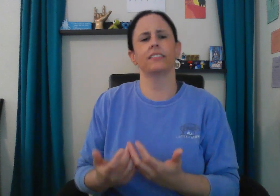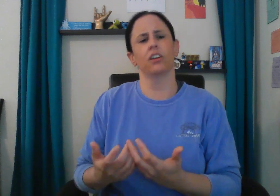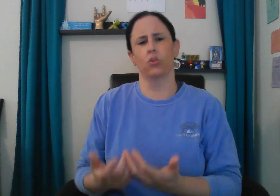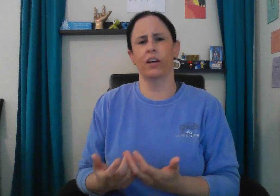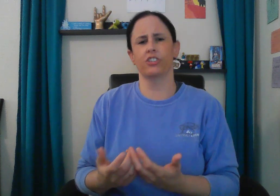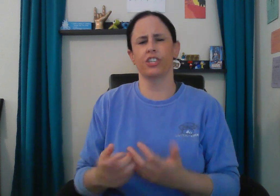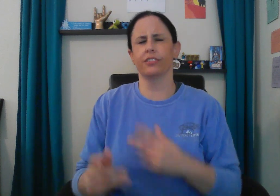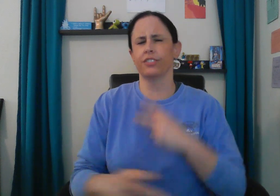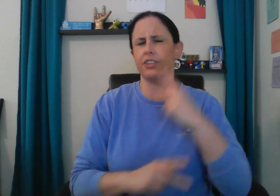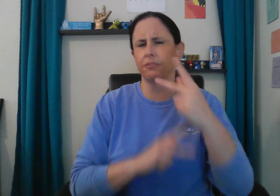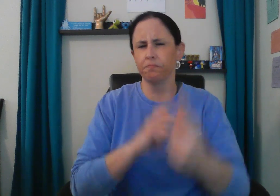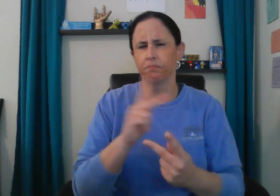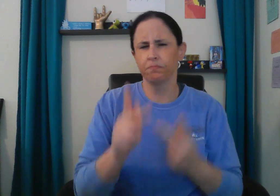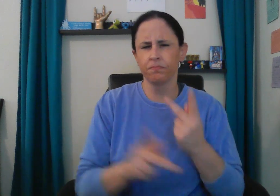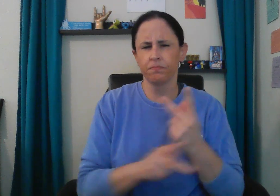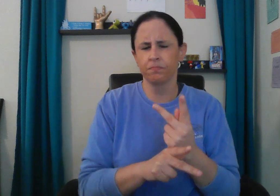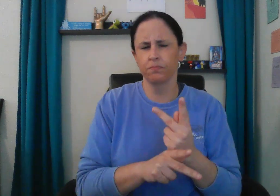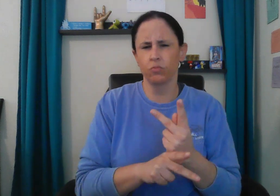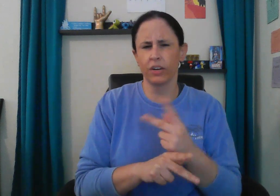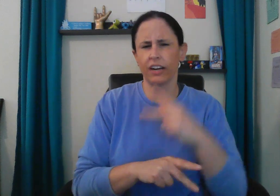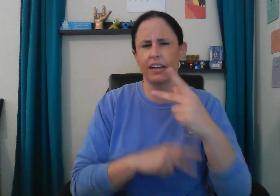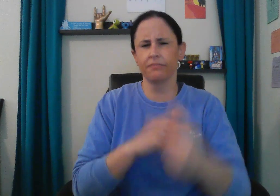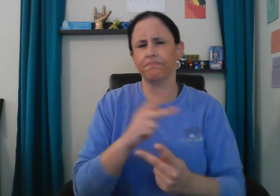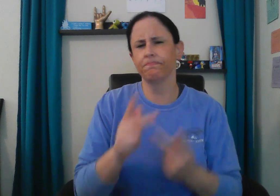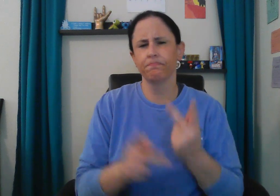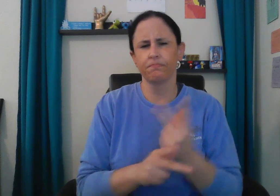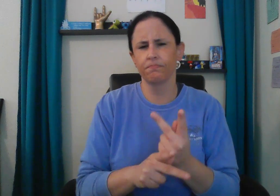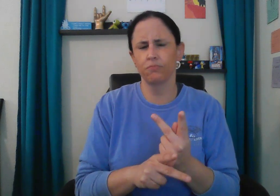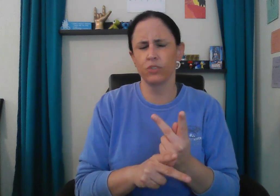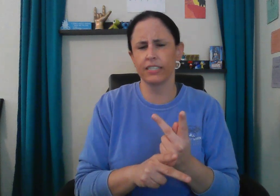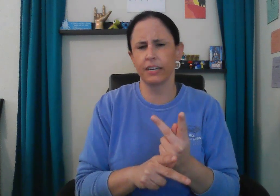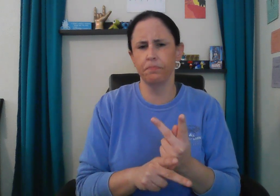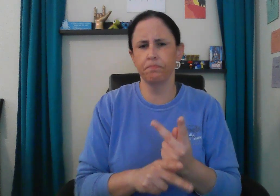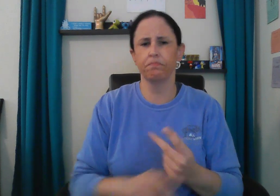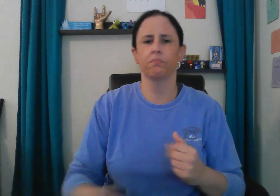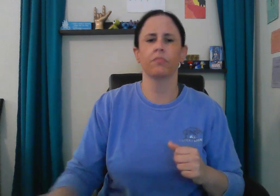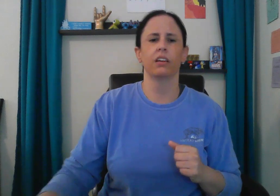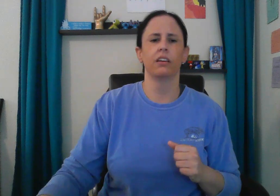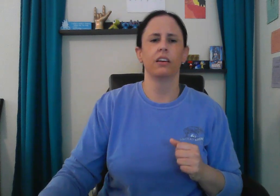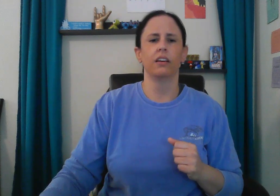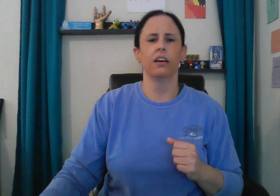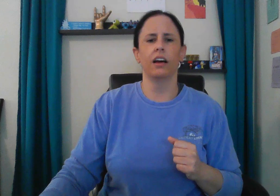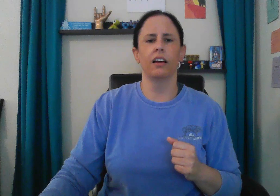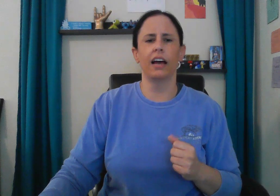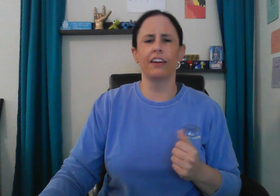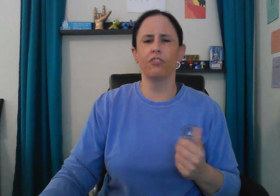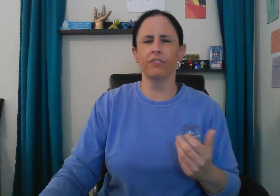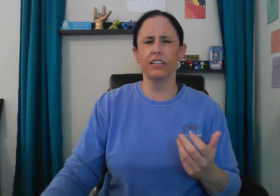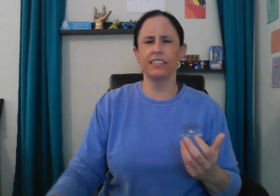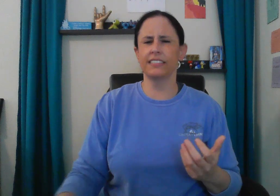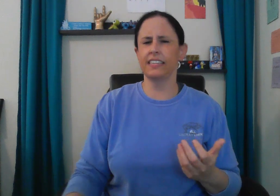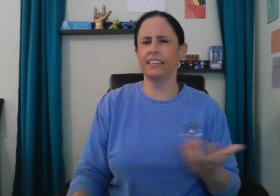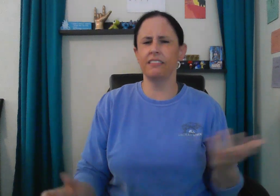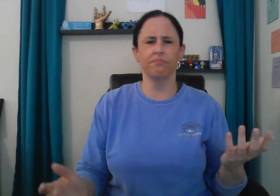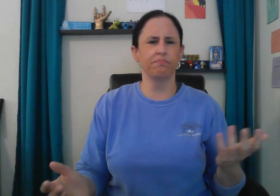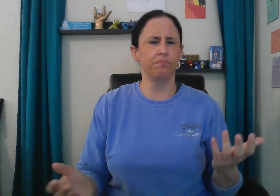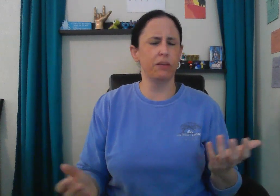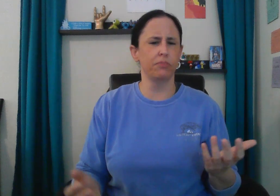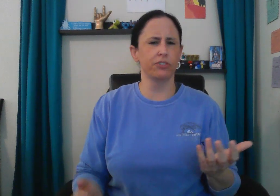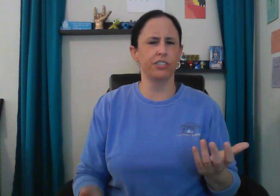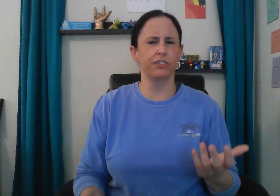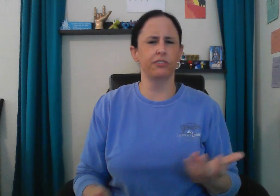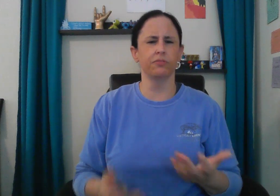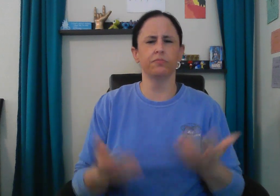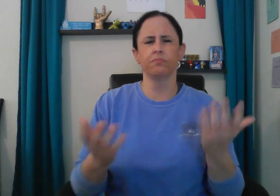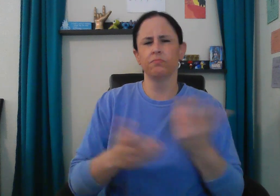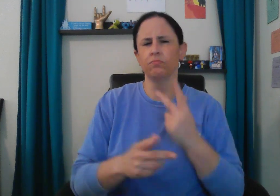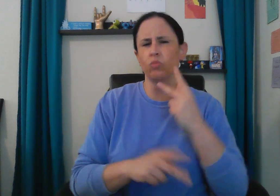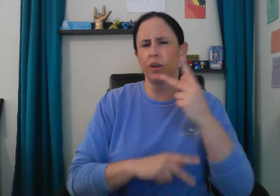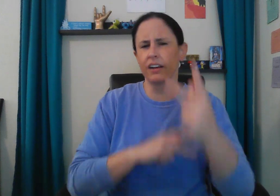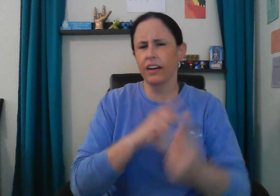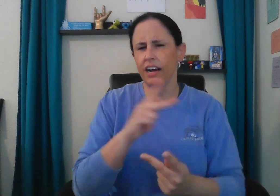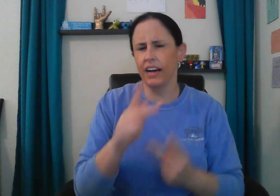a question. So what kind, what type. I don't really see people do what